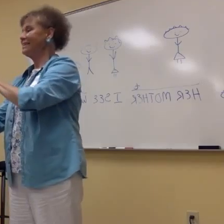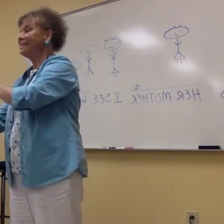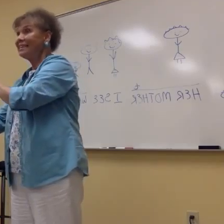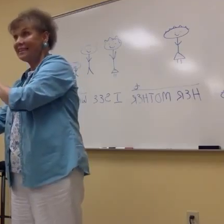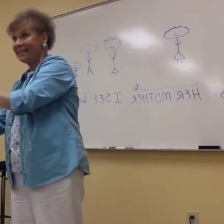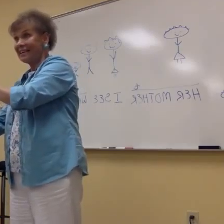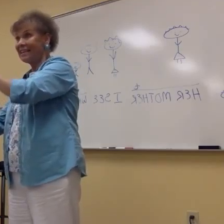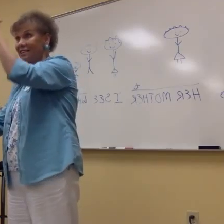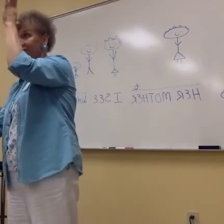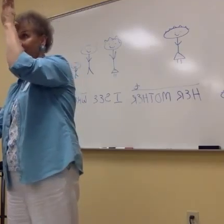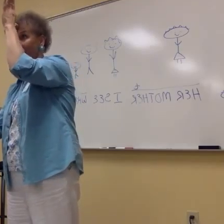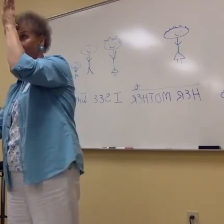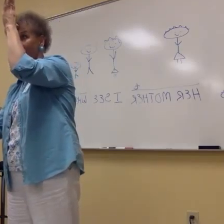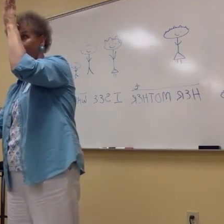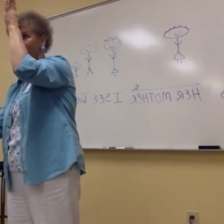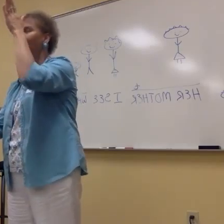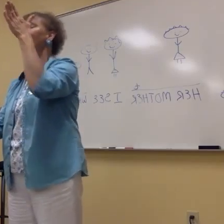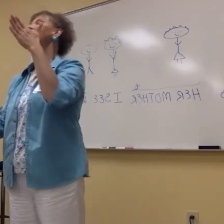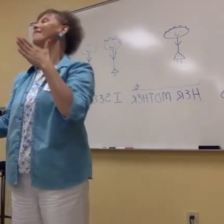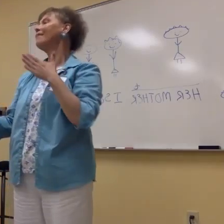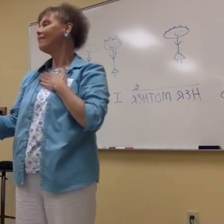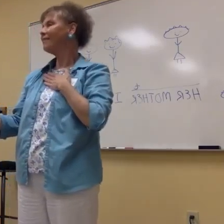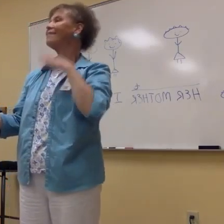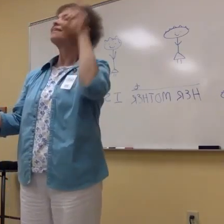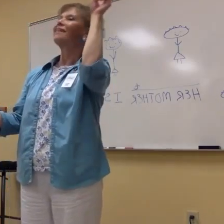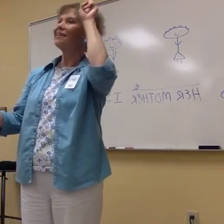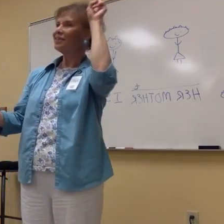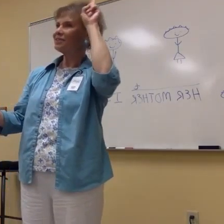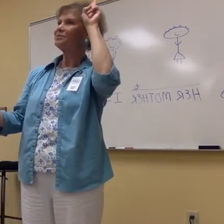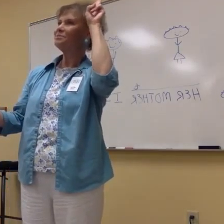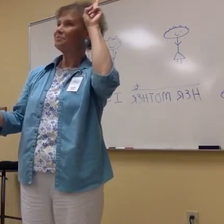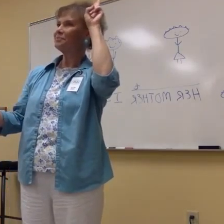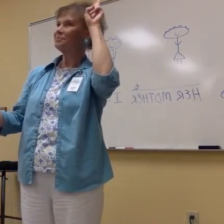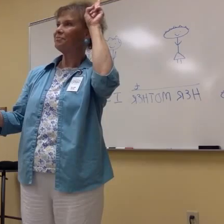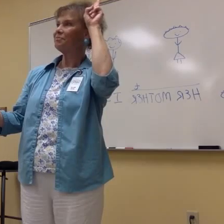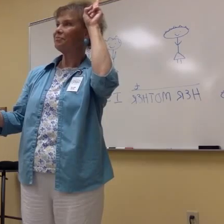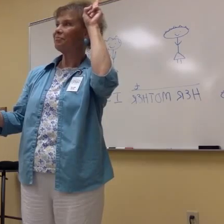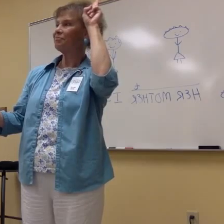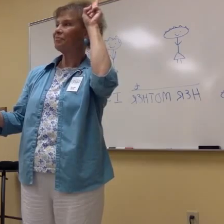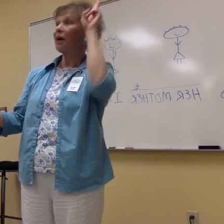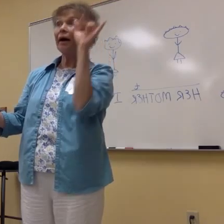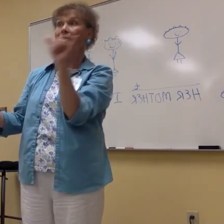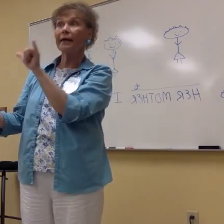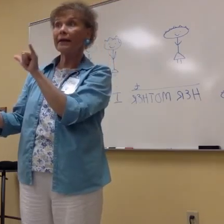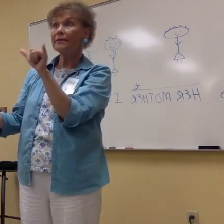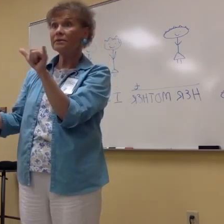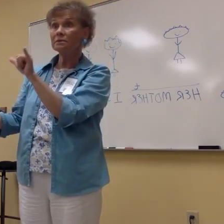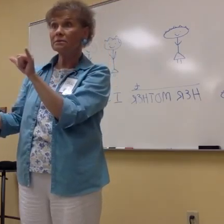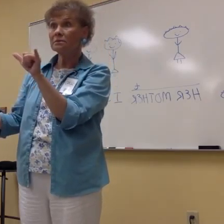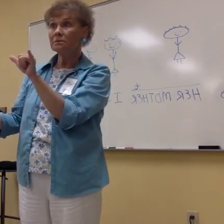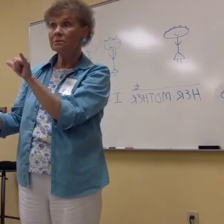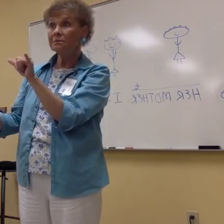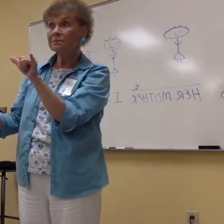You, her, friend. You are her friend. Unless I go,